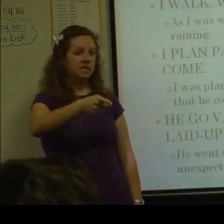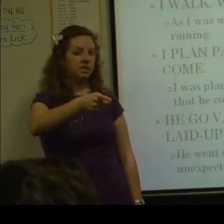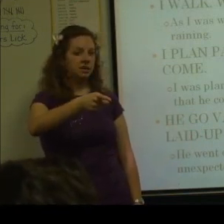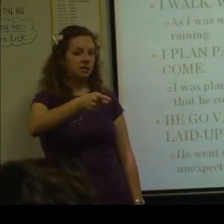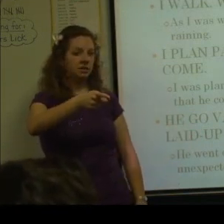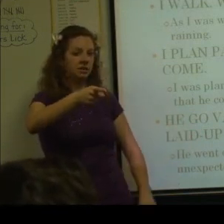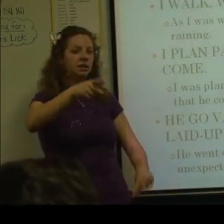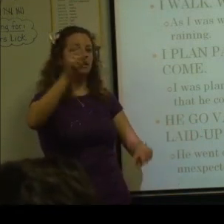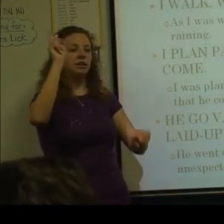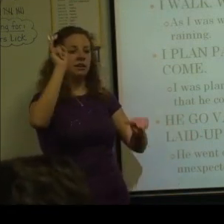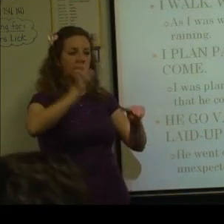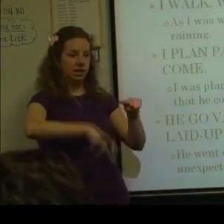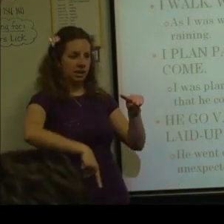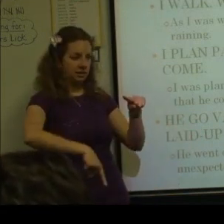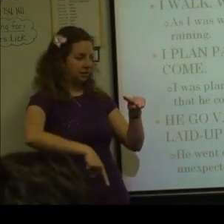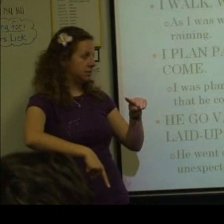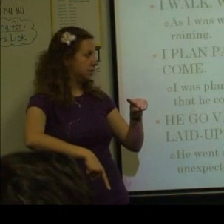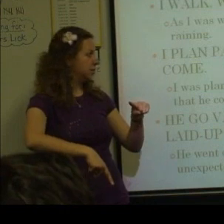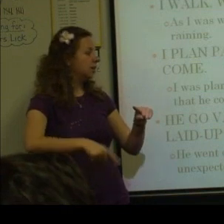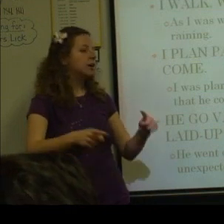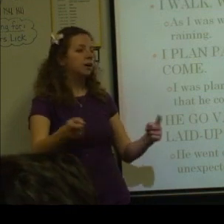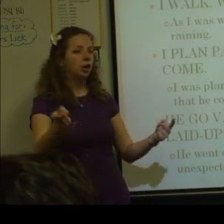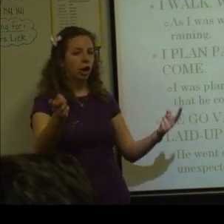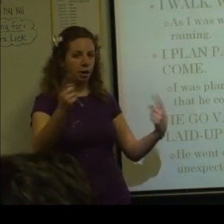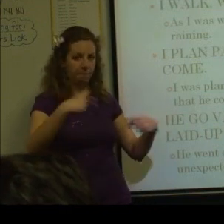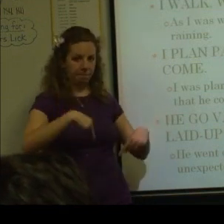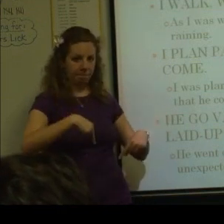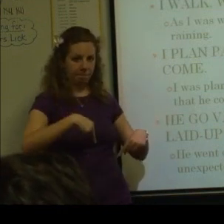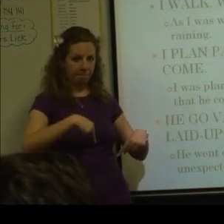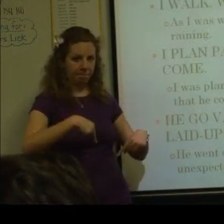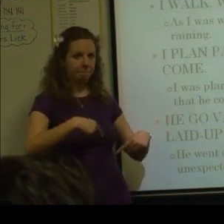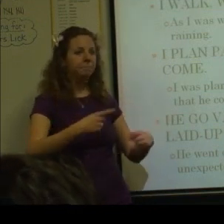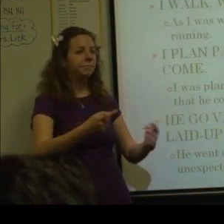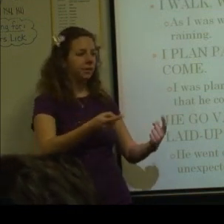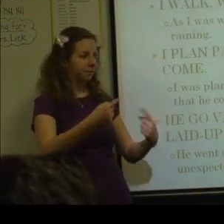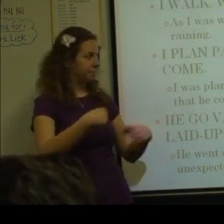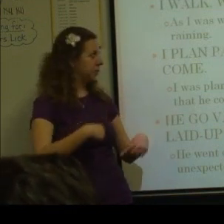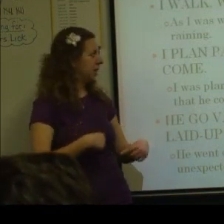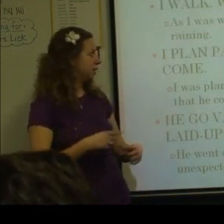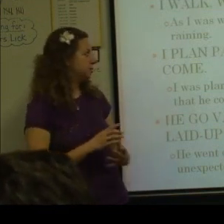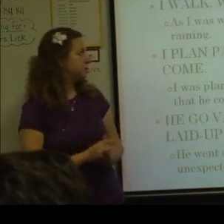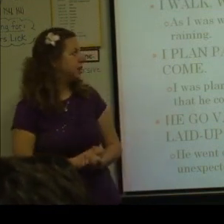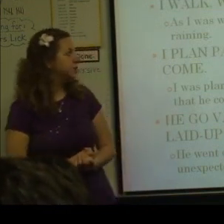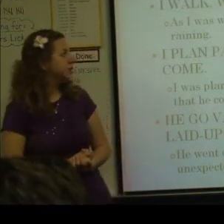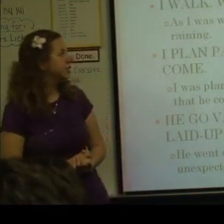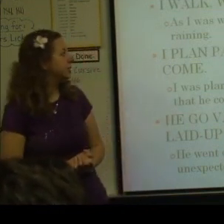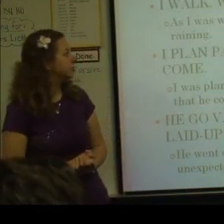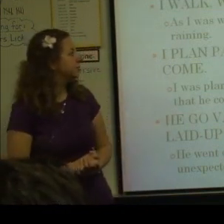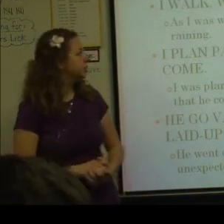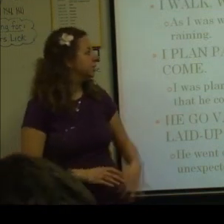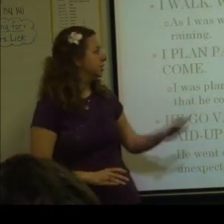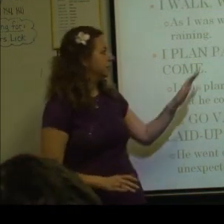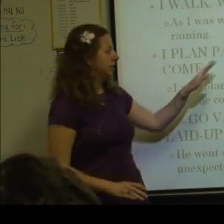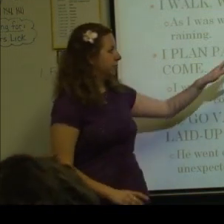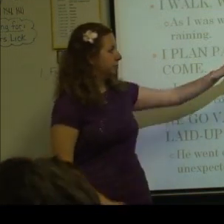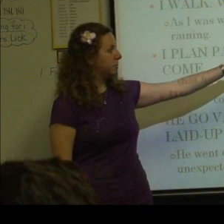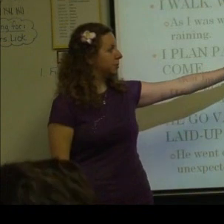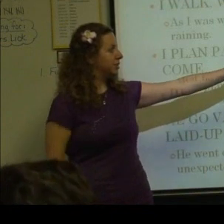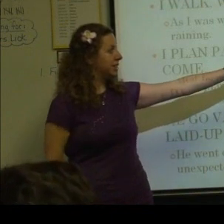he can't come. Okay, so now do it like you would, and remember the